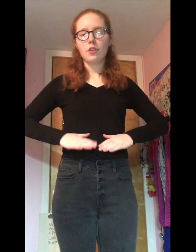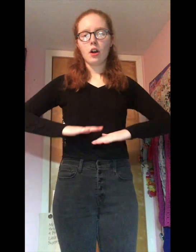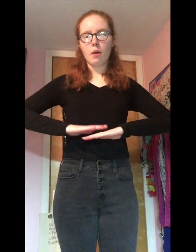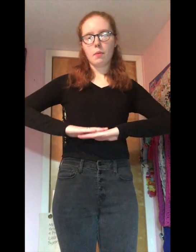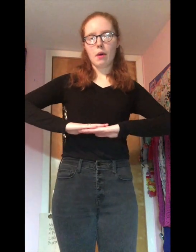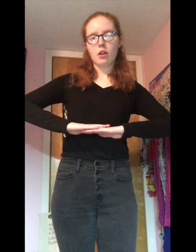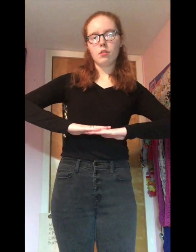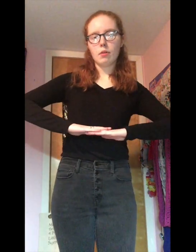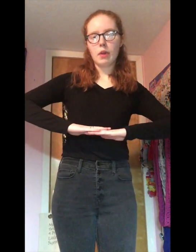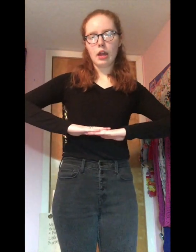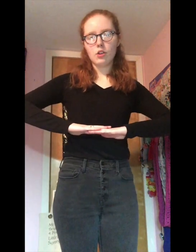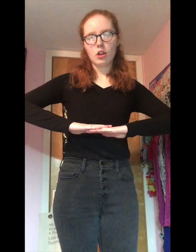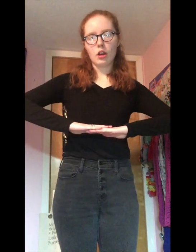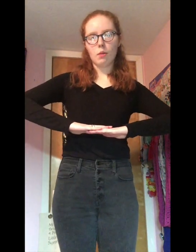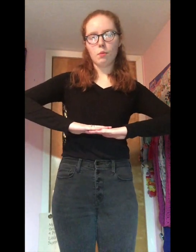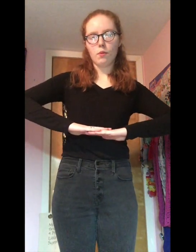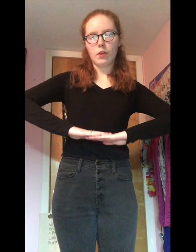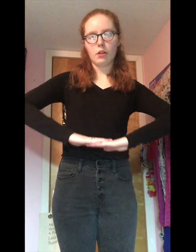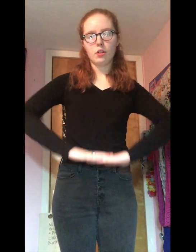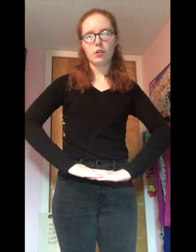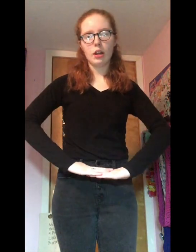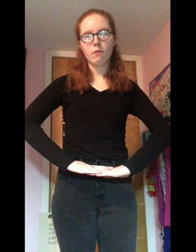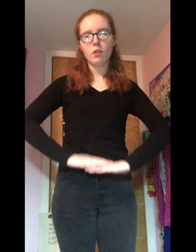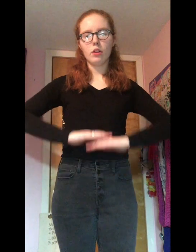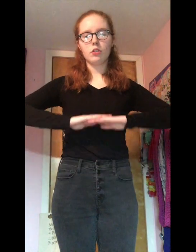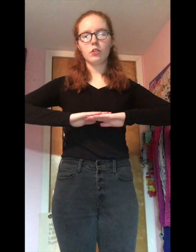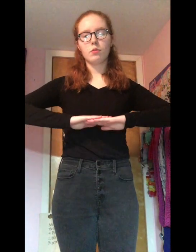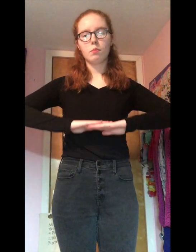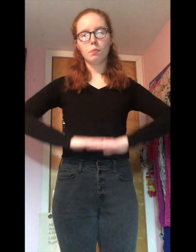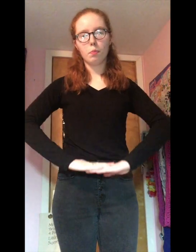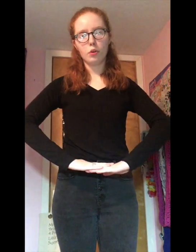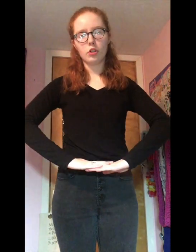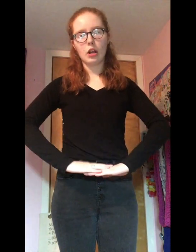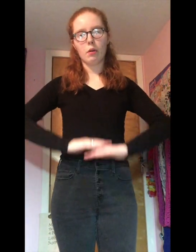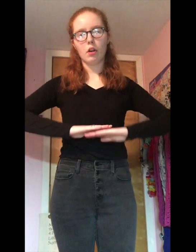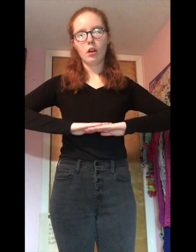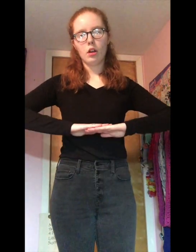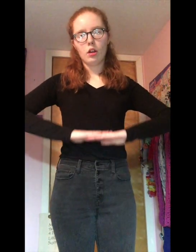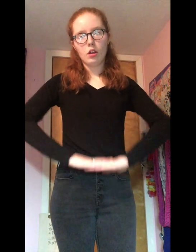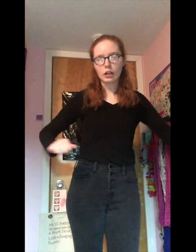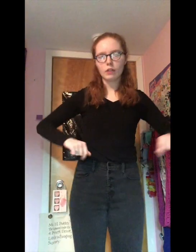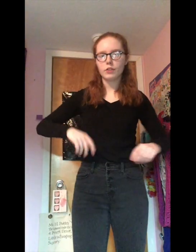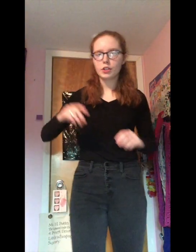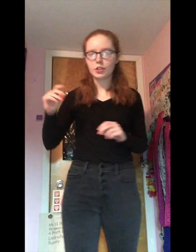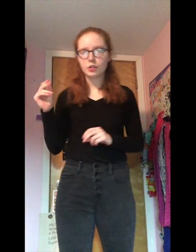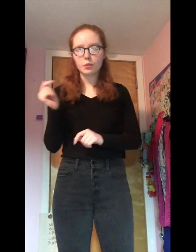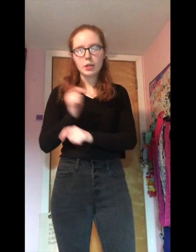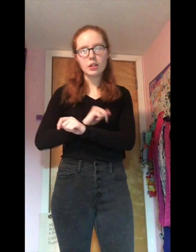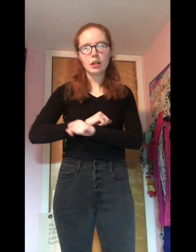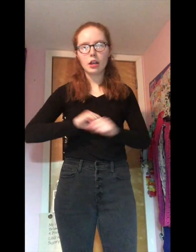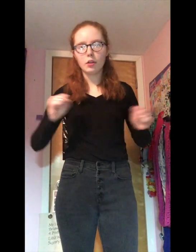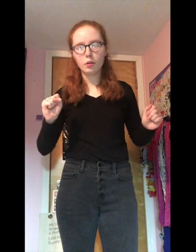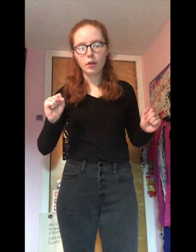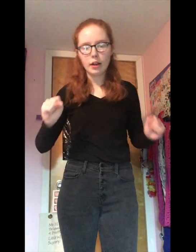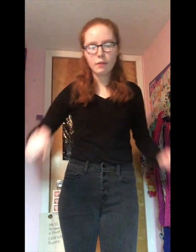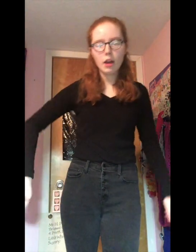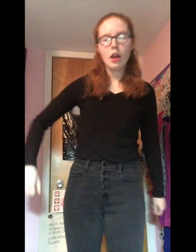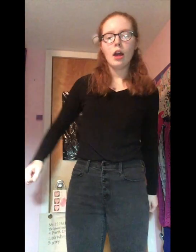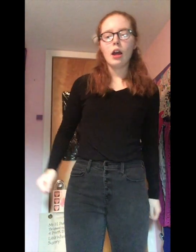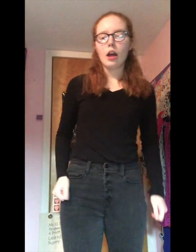start up about at your rib cage and move down to your navel and just push it down. Second verse just repeats Ain't No Grave.